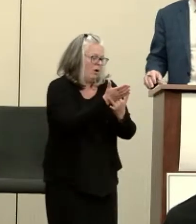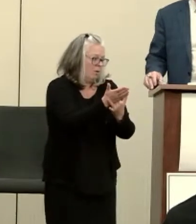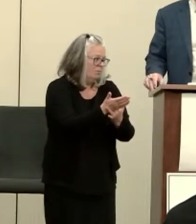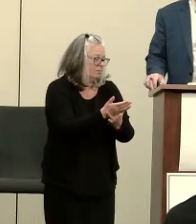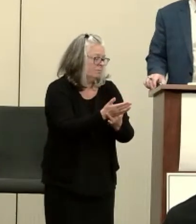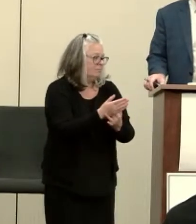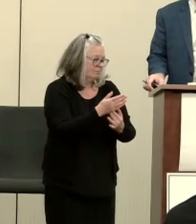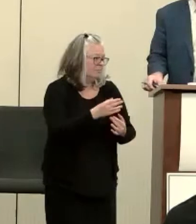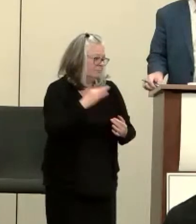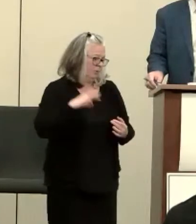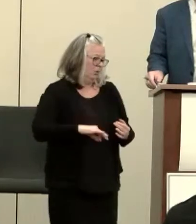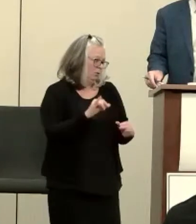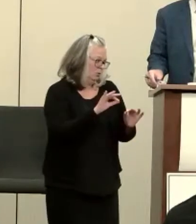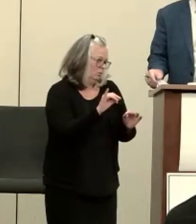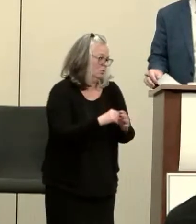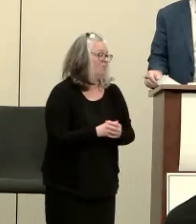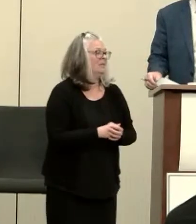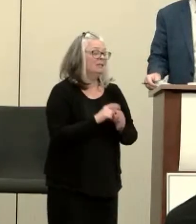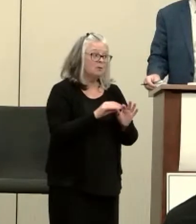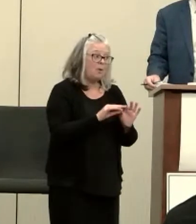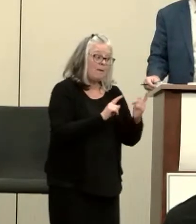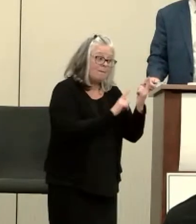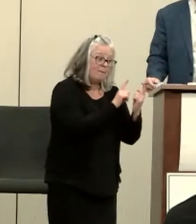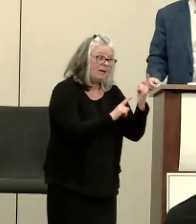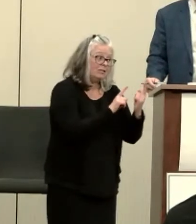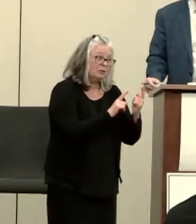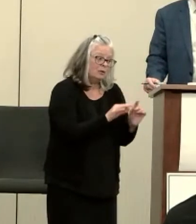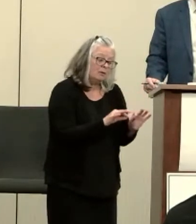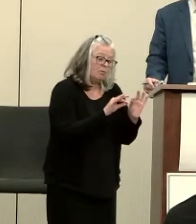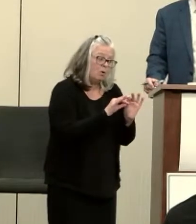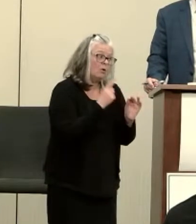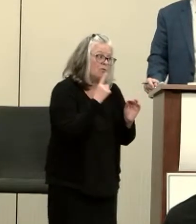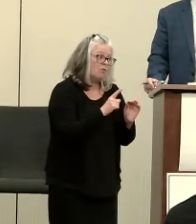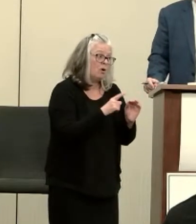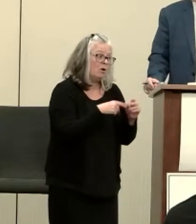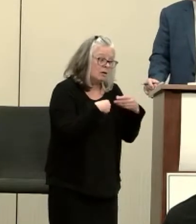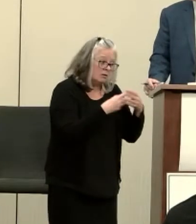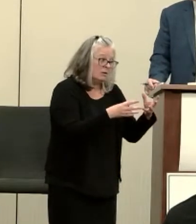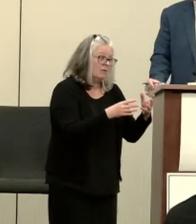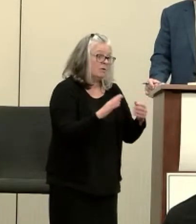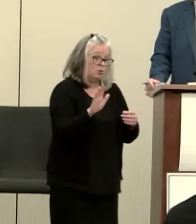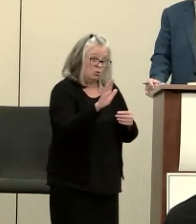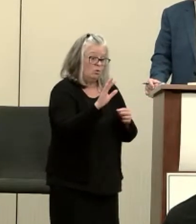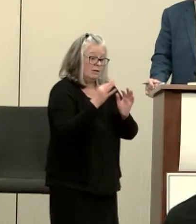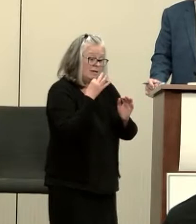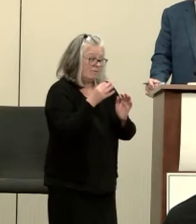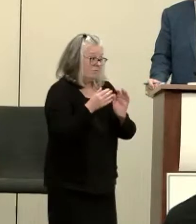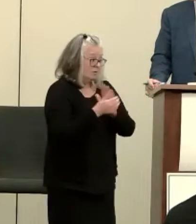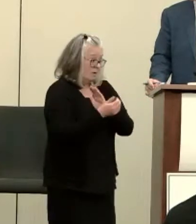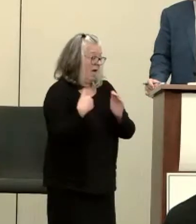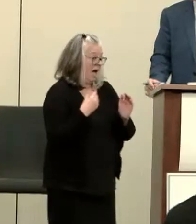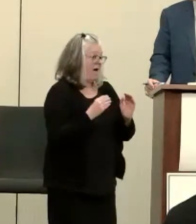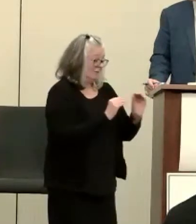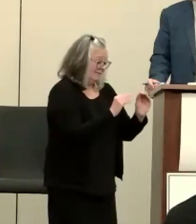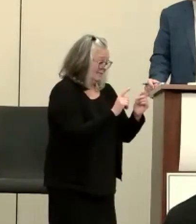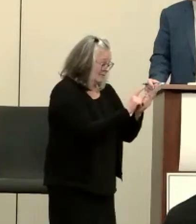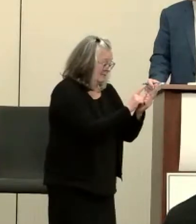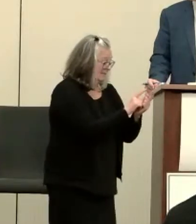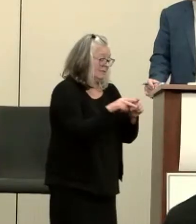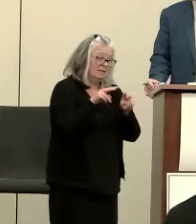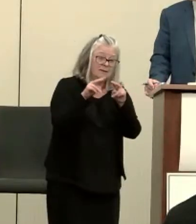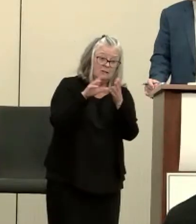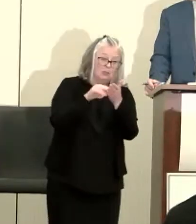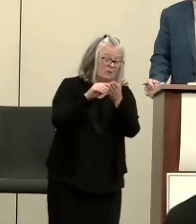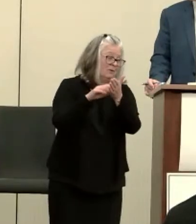would play a key role in ensuring that more folks are able to share their gifts with the community. And in some ways,